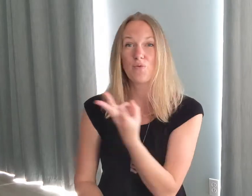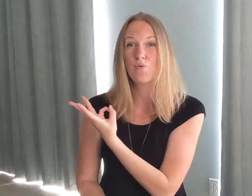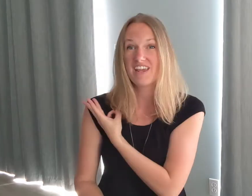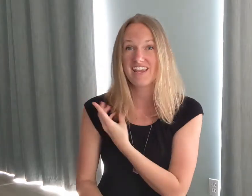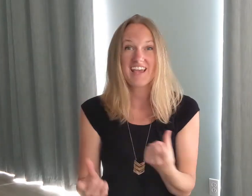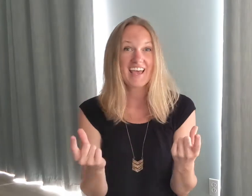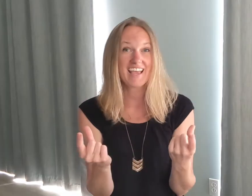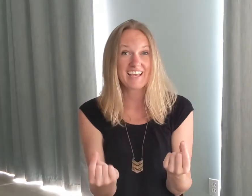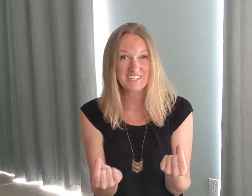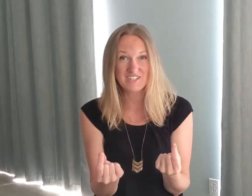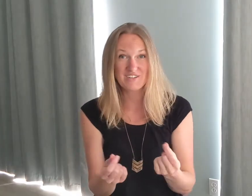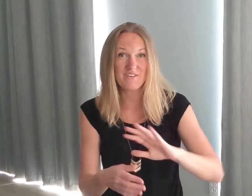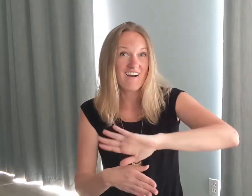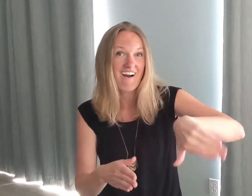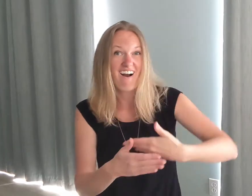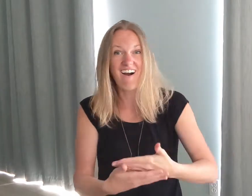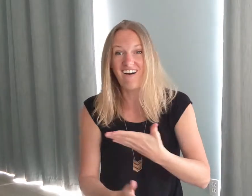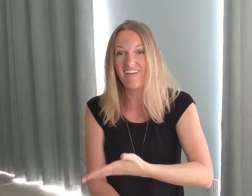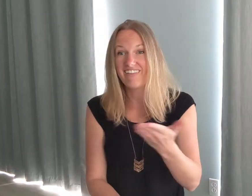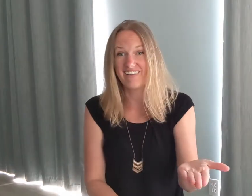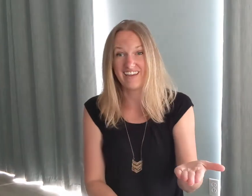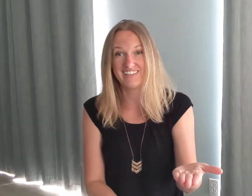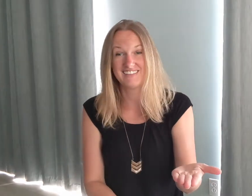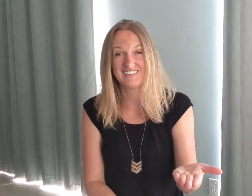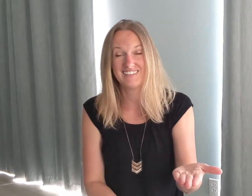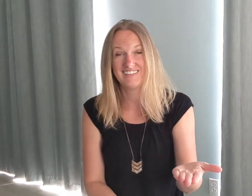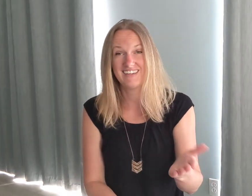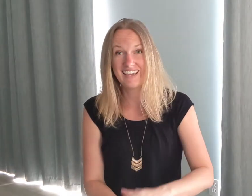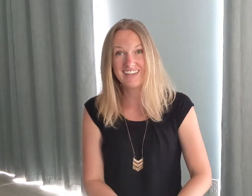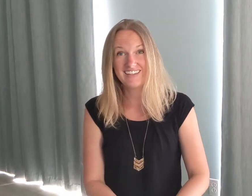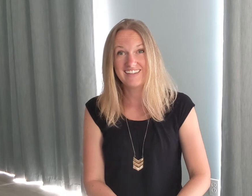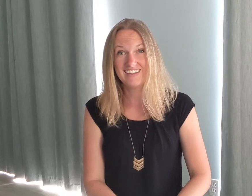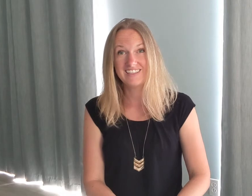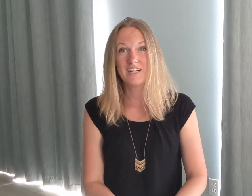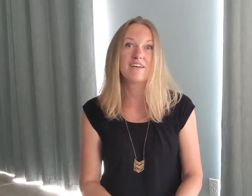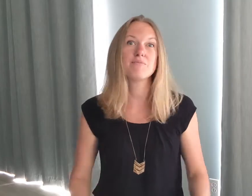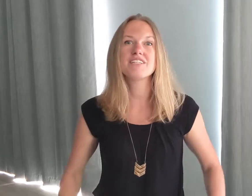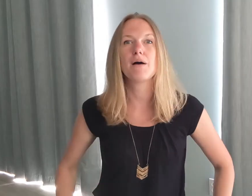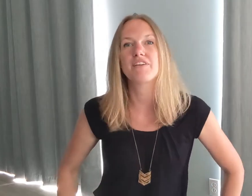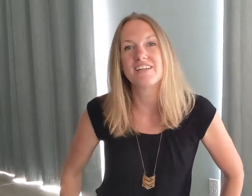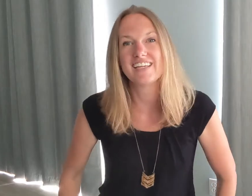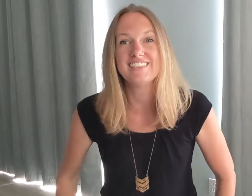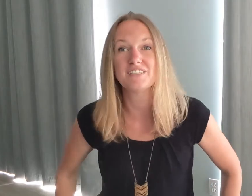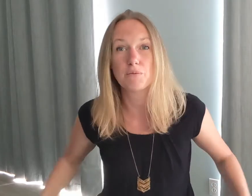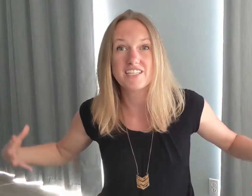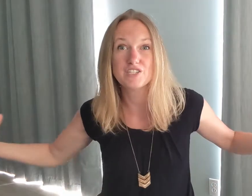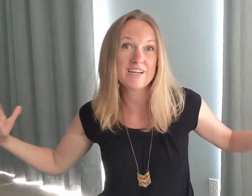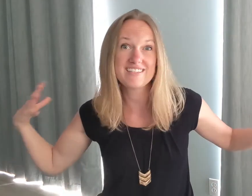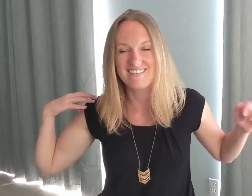We can do all things, okay? Let's try that from the top, and the great thing is it repeats twice in the